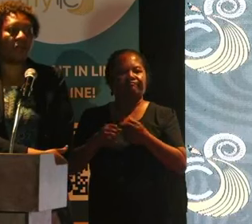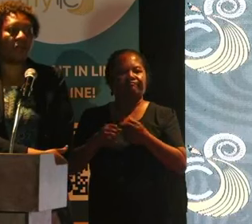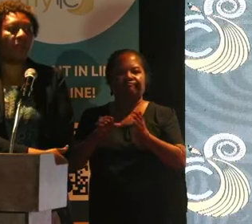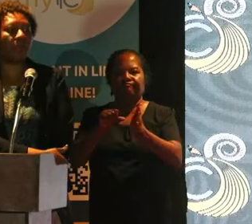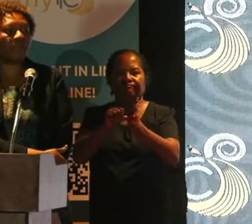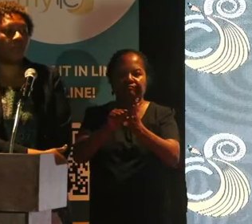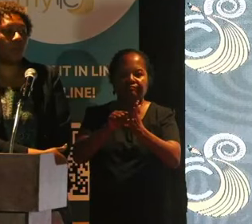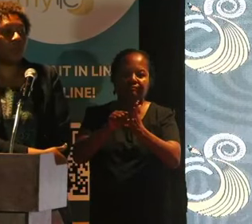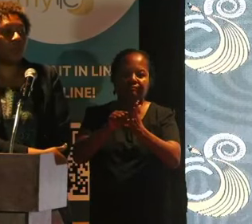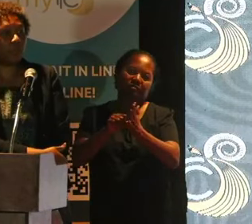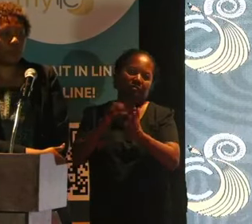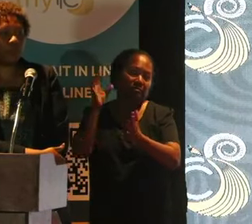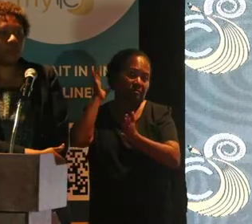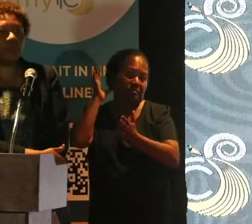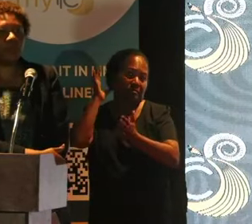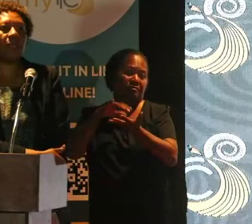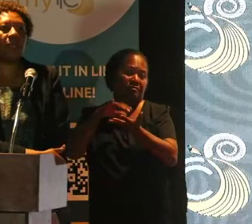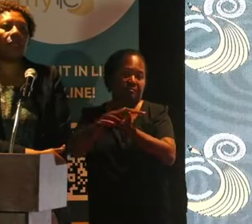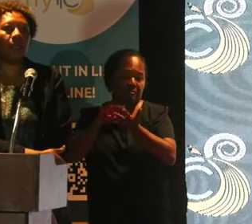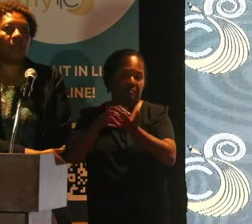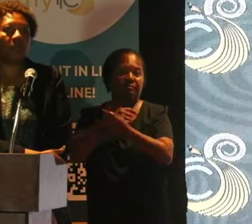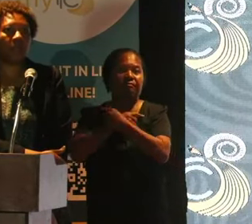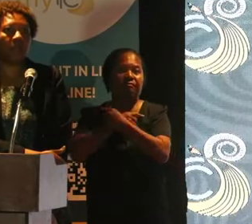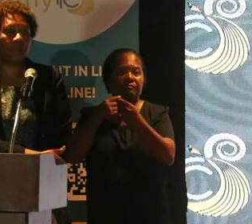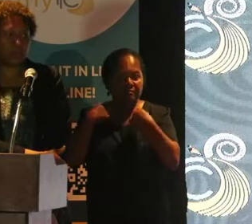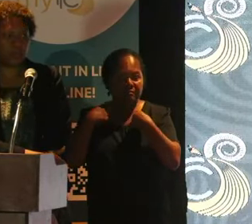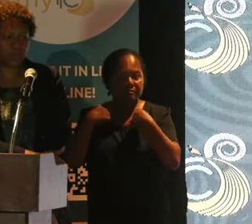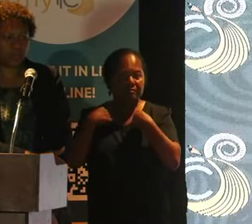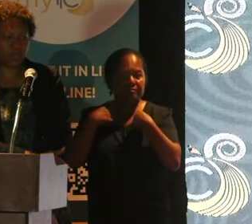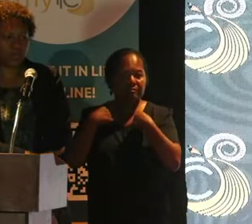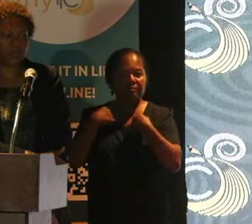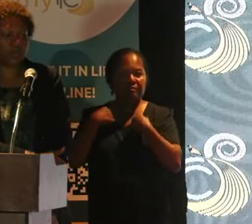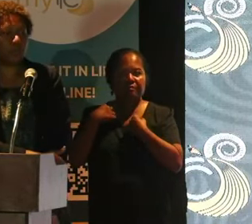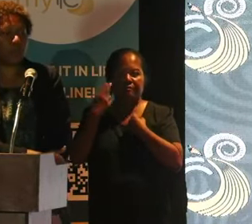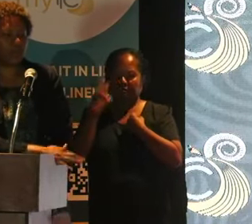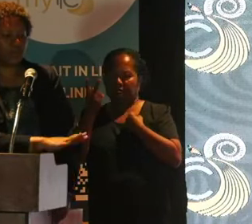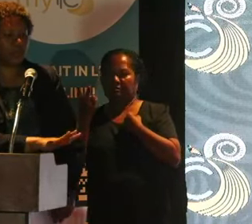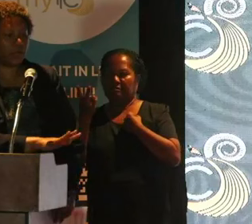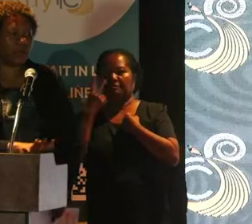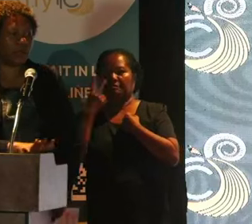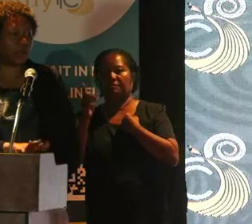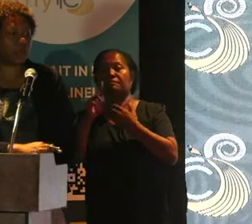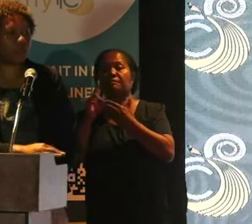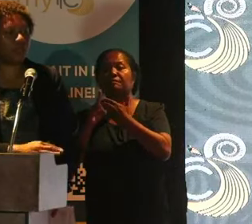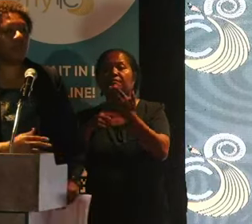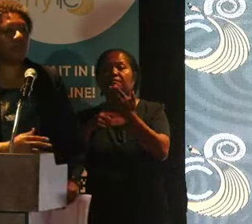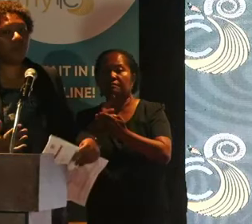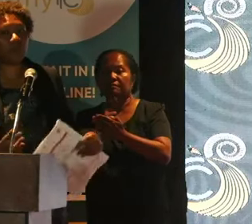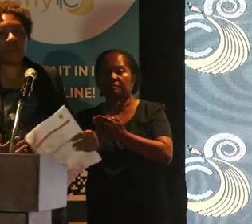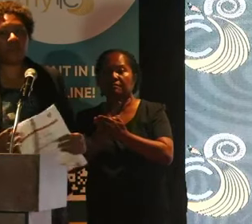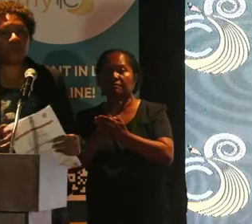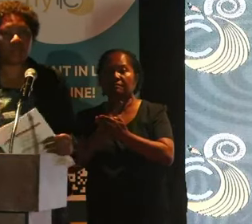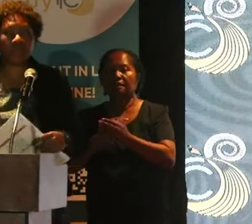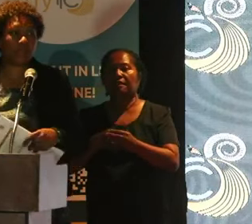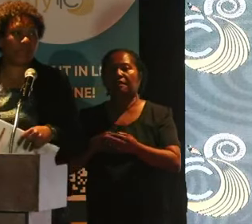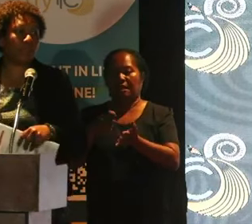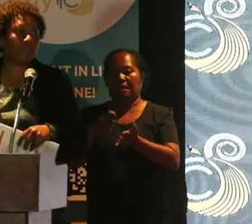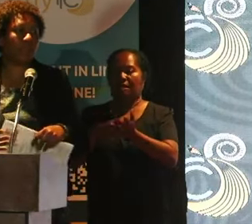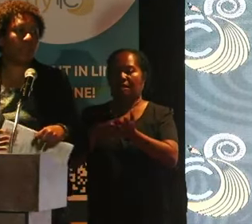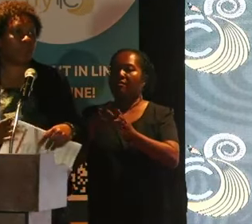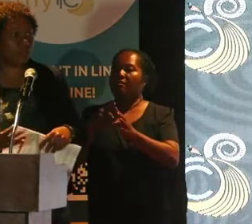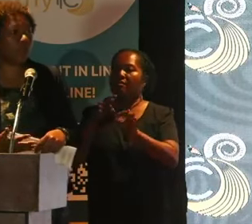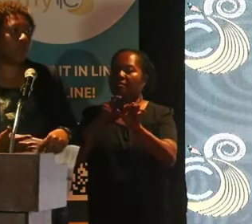on a regular basis. So we are mindful of that. We are exploring opportunities to make that regulatory process, especially the requirement for getting